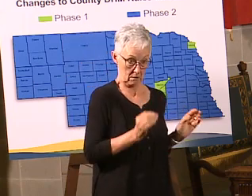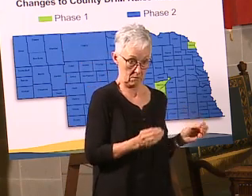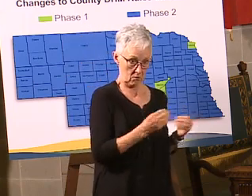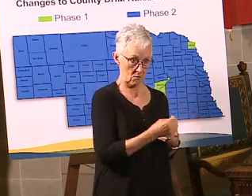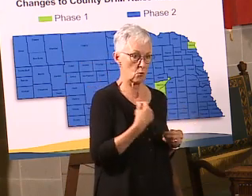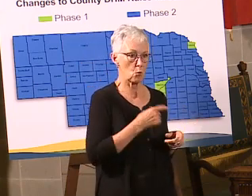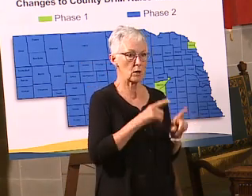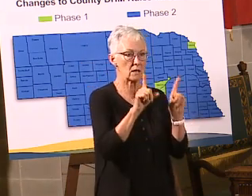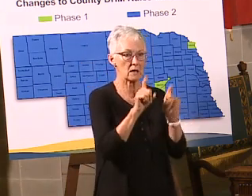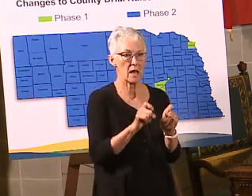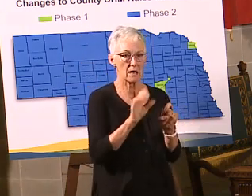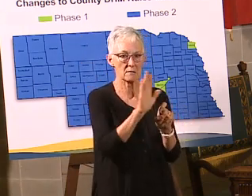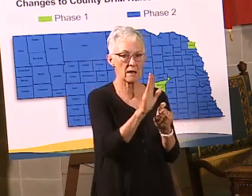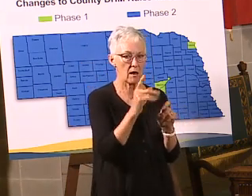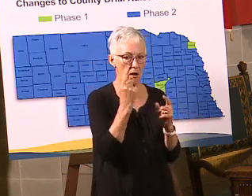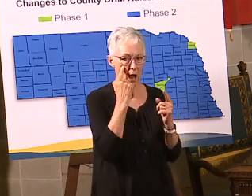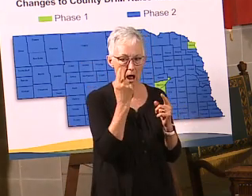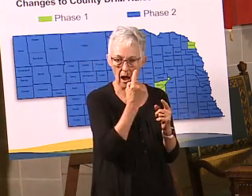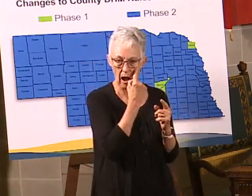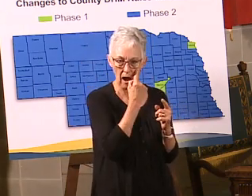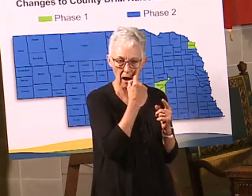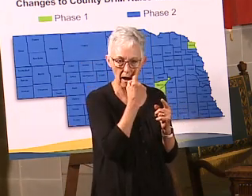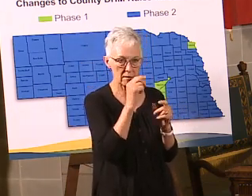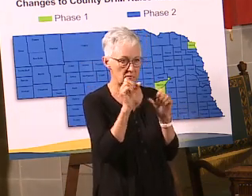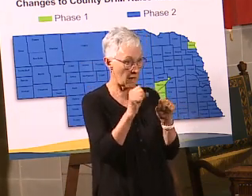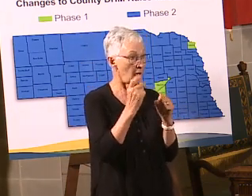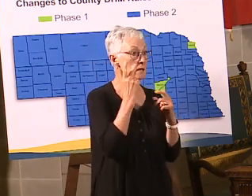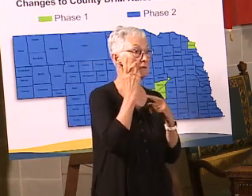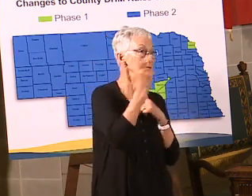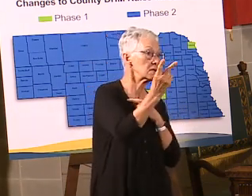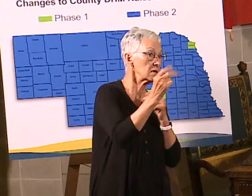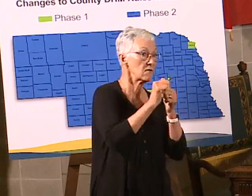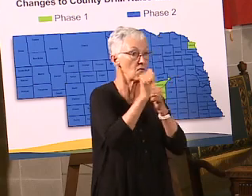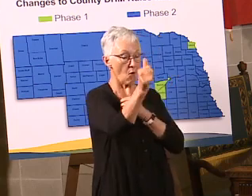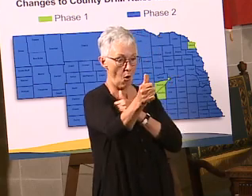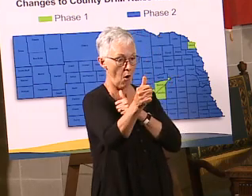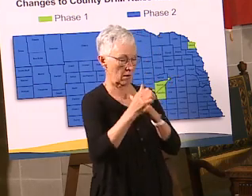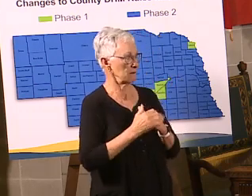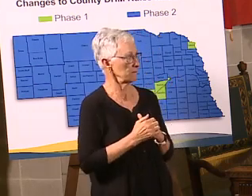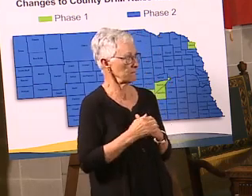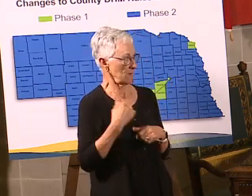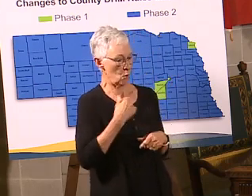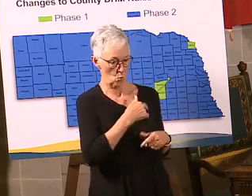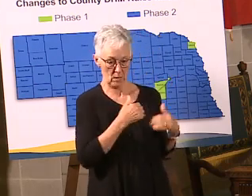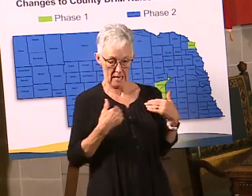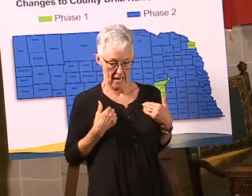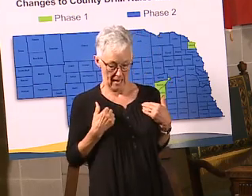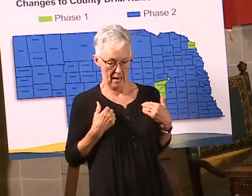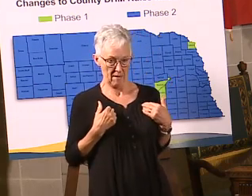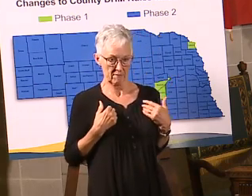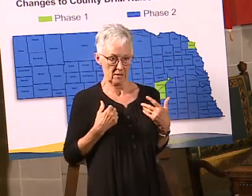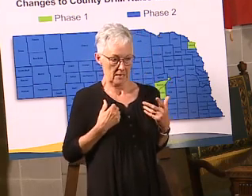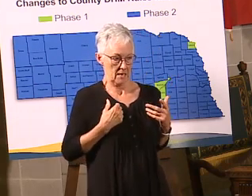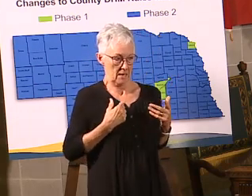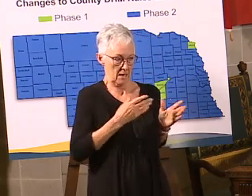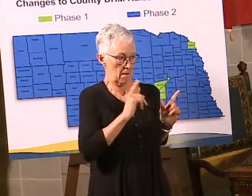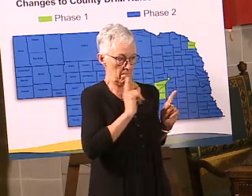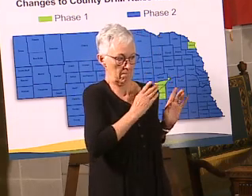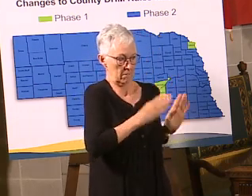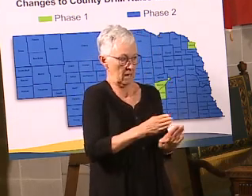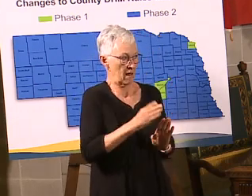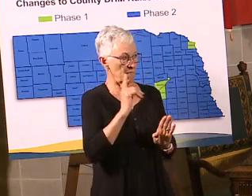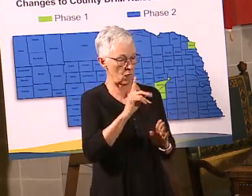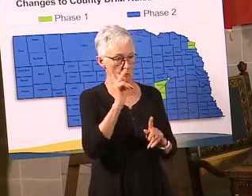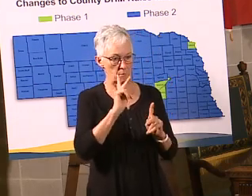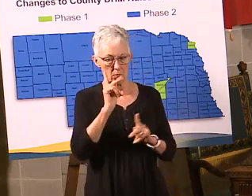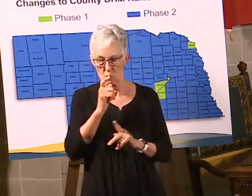vision at the DMV. So we still have a mechanism in place that if somebody feels that somebody's not a safe driver, that we could still address